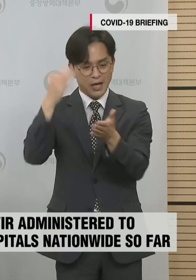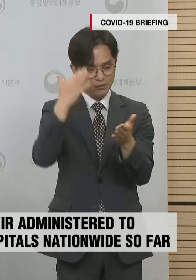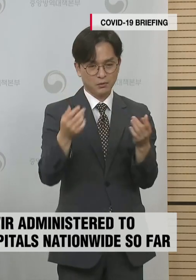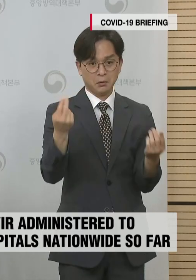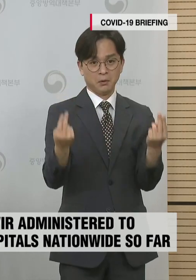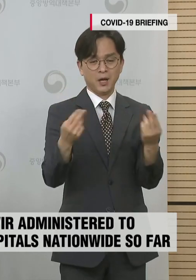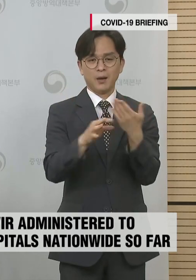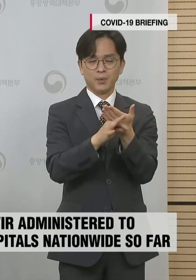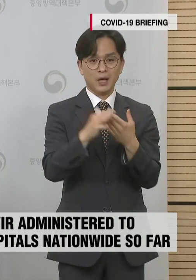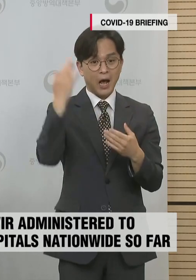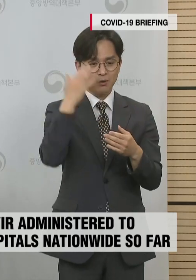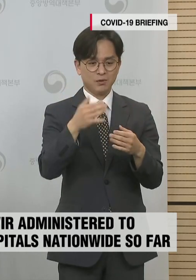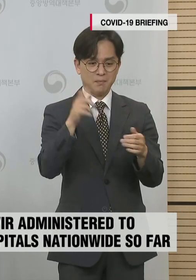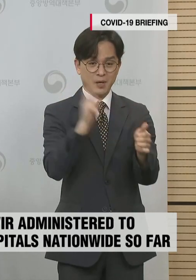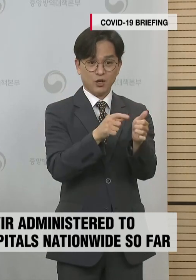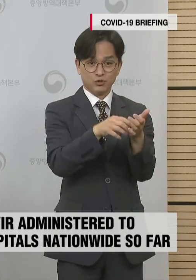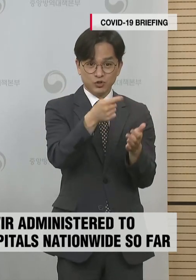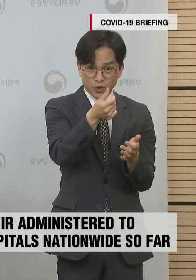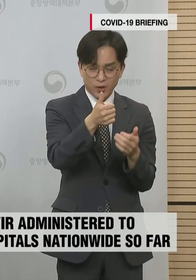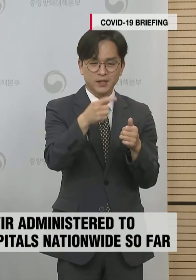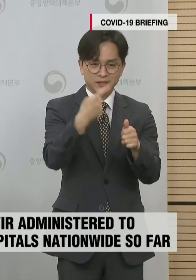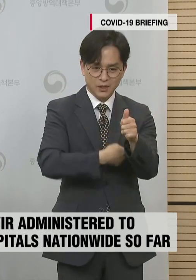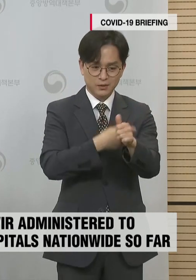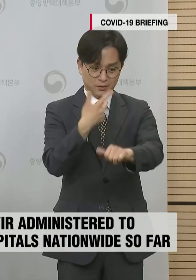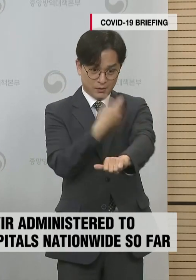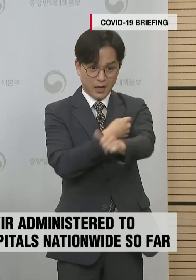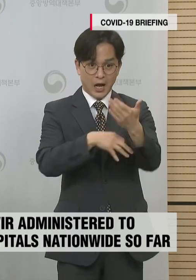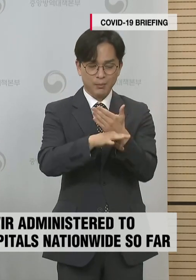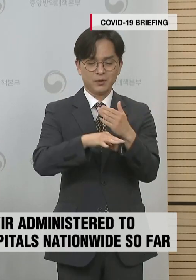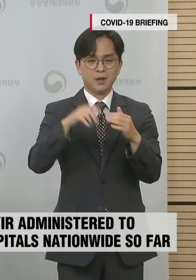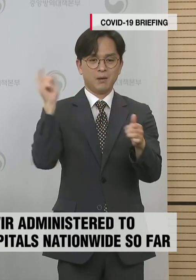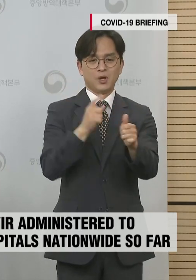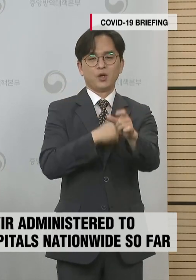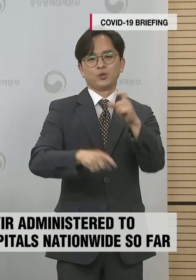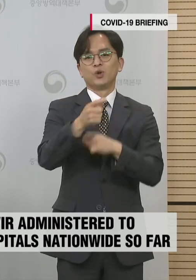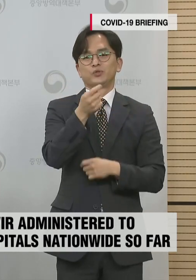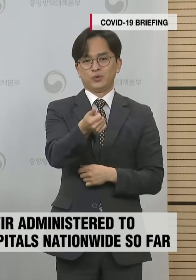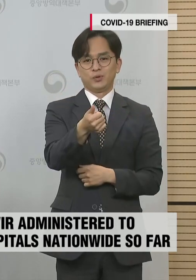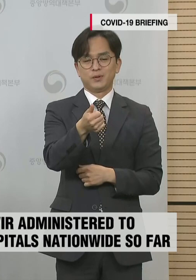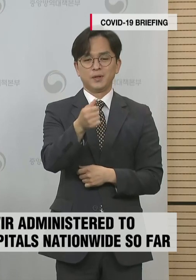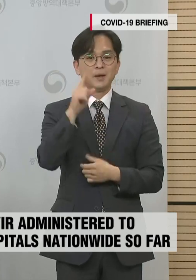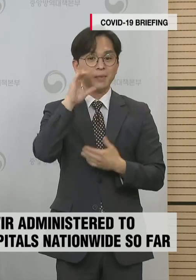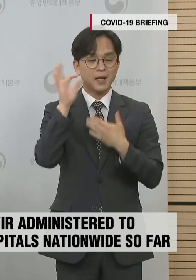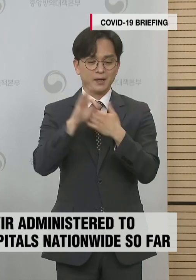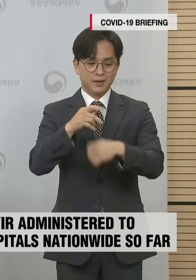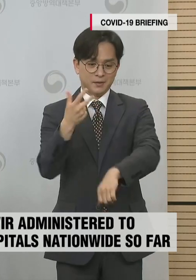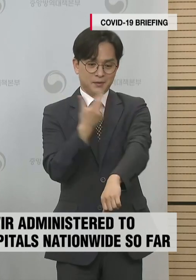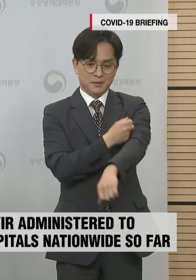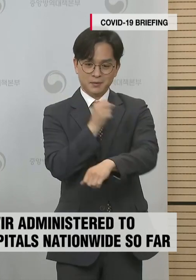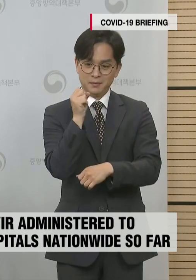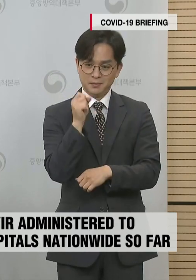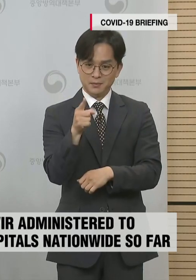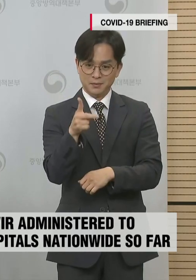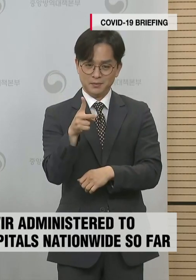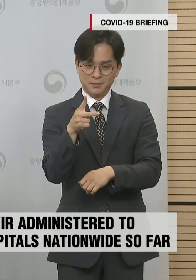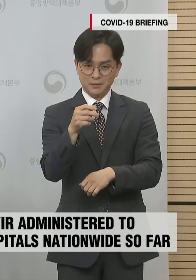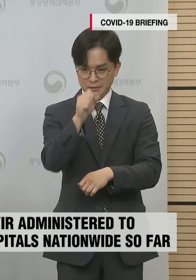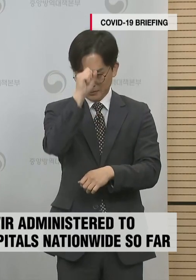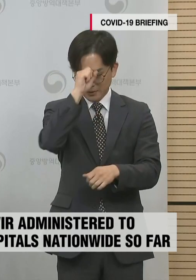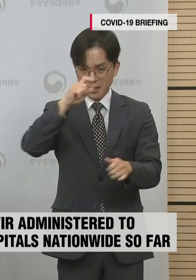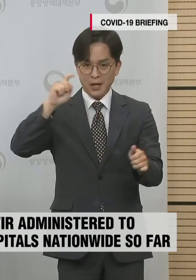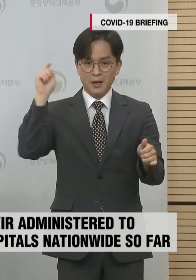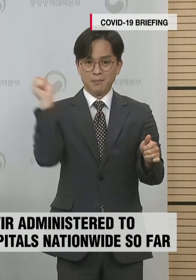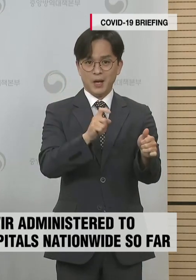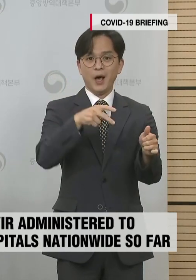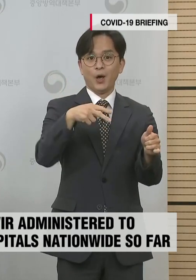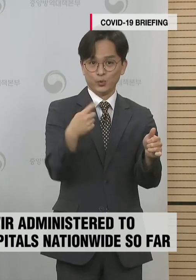very low, relatively low infection rate, we also have much lower cases and